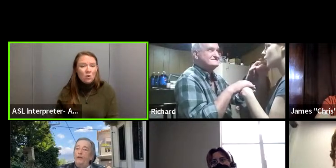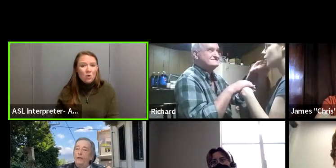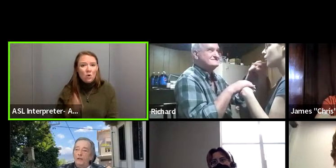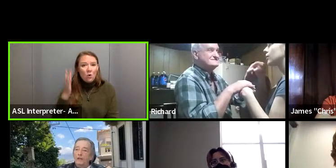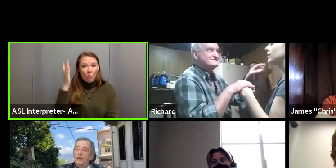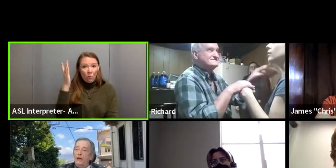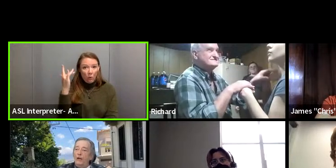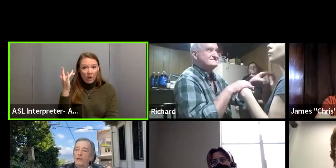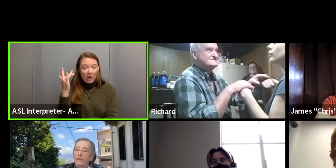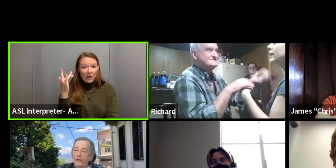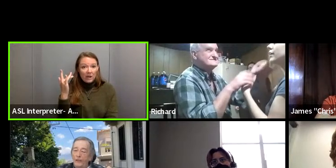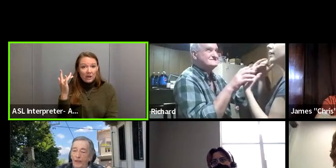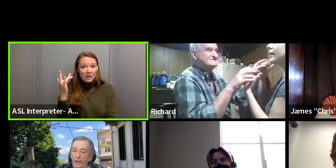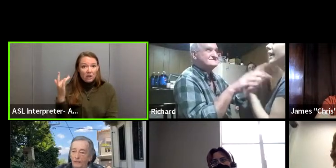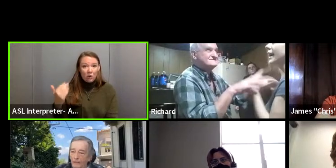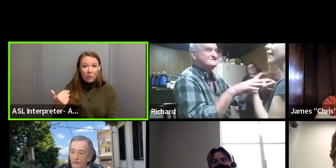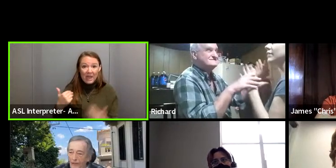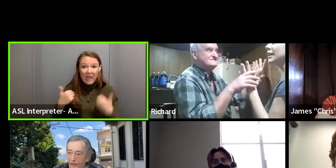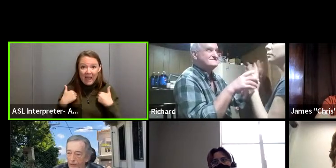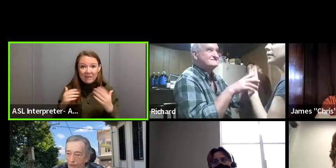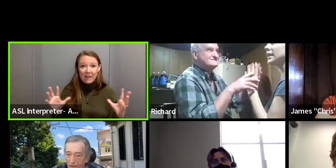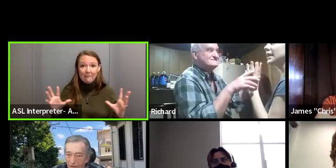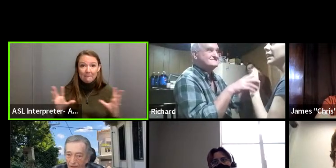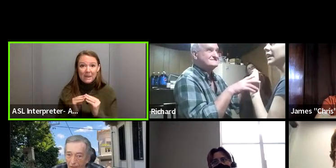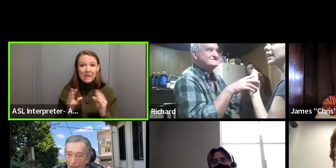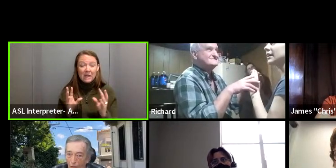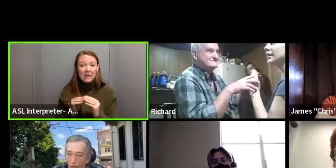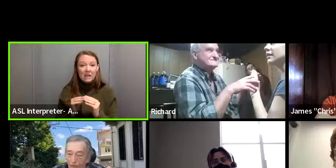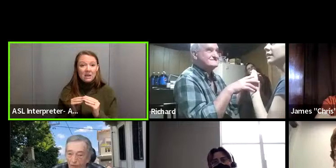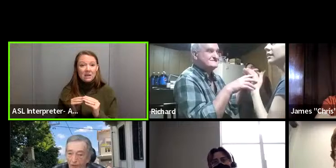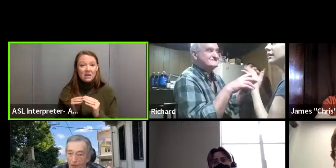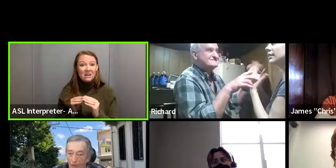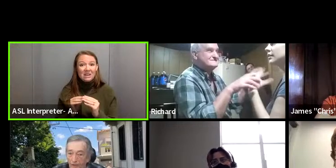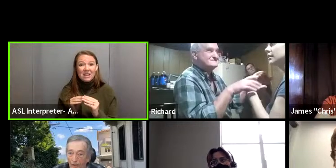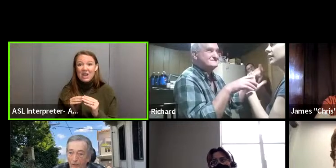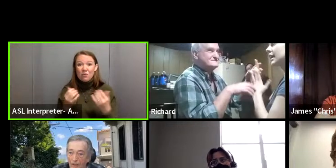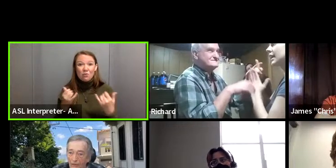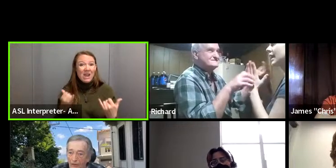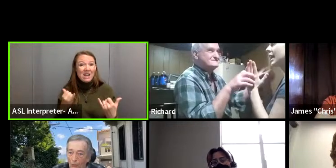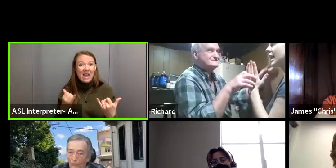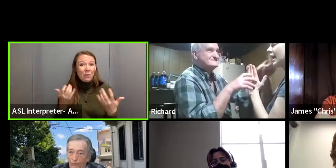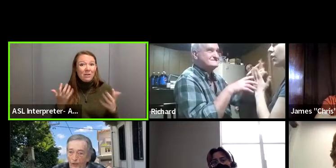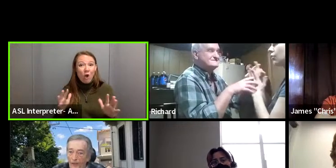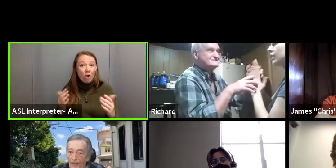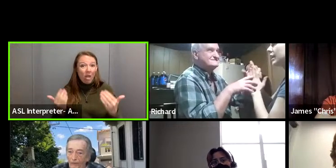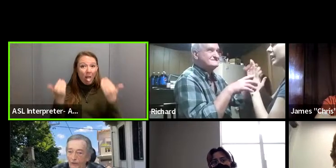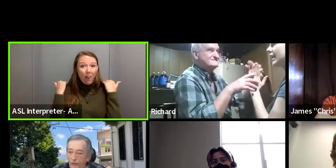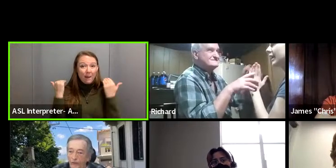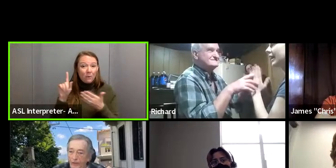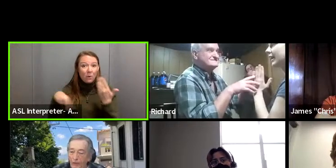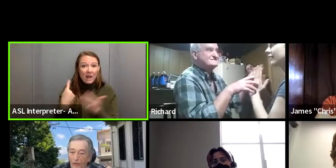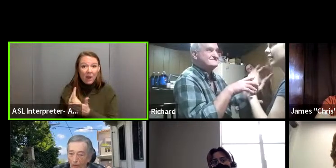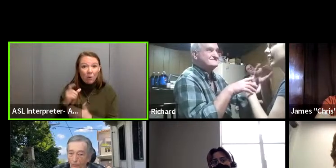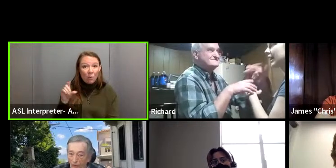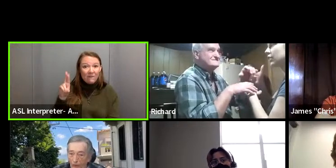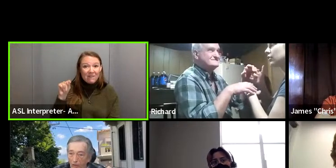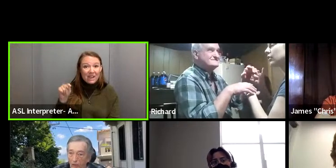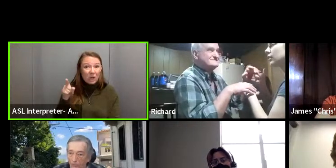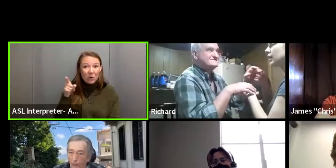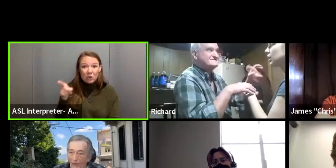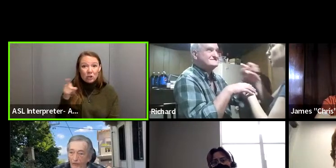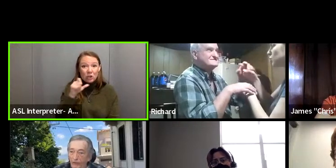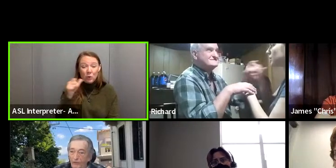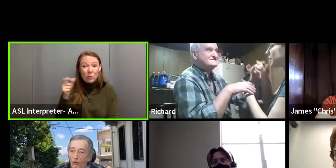we're having a meeting and here it is an hour into the agenda that we're finding out that you didn't even come